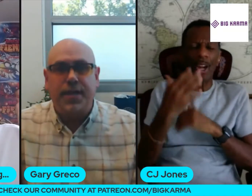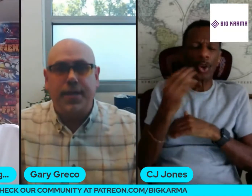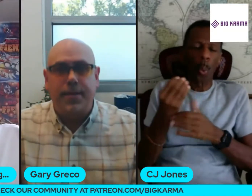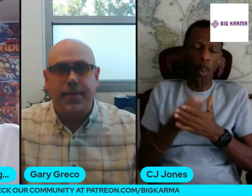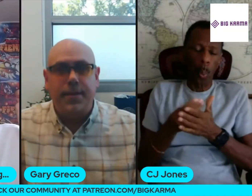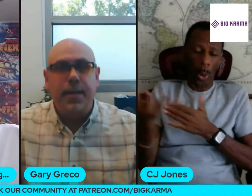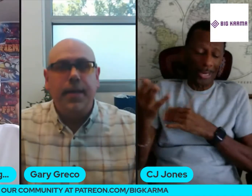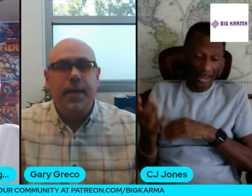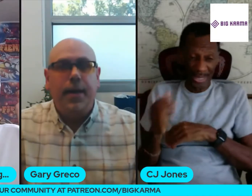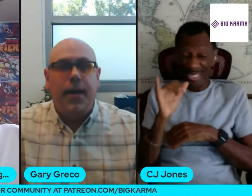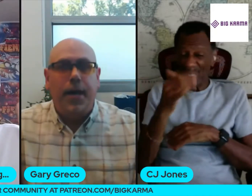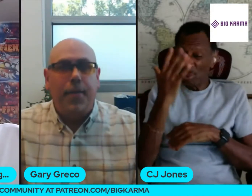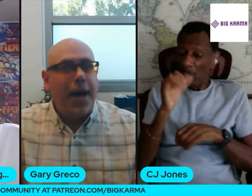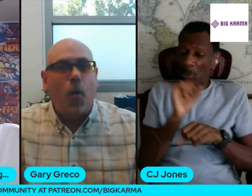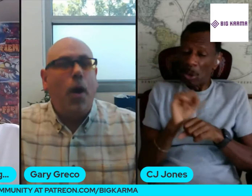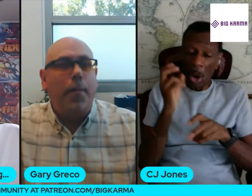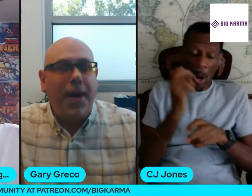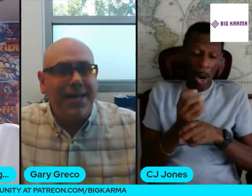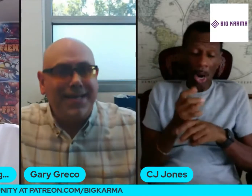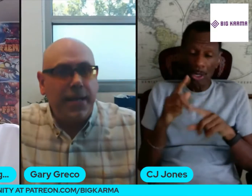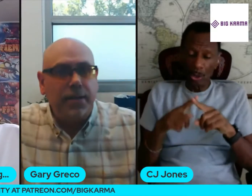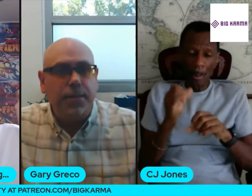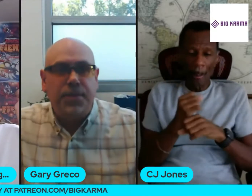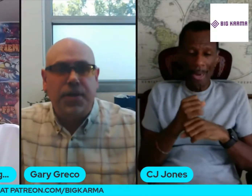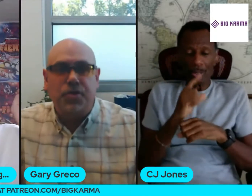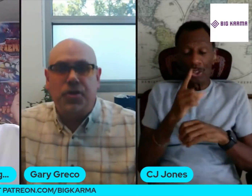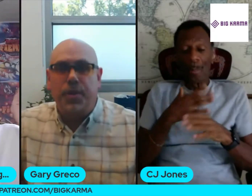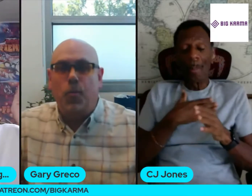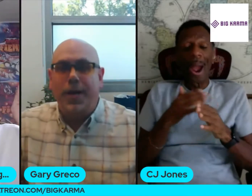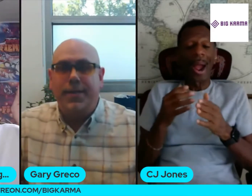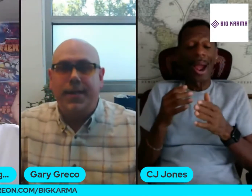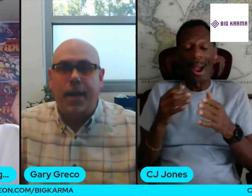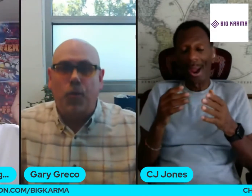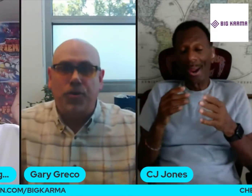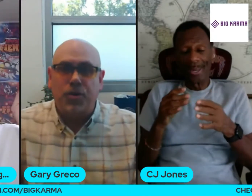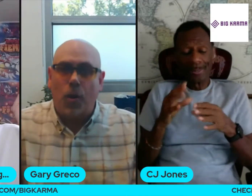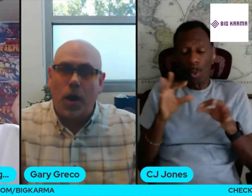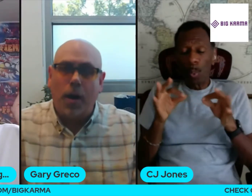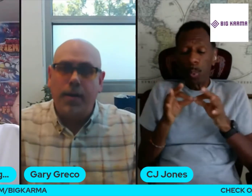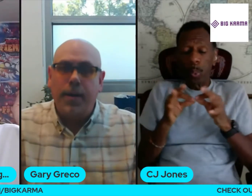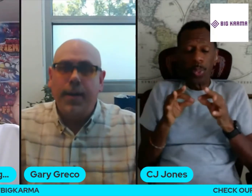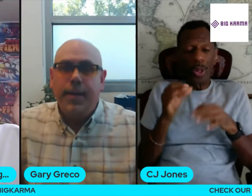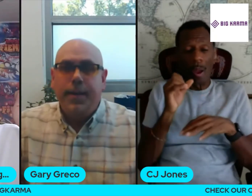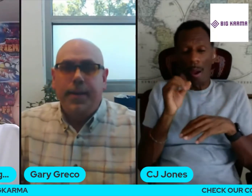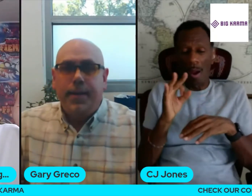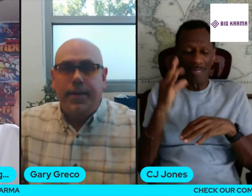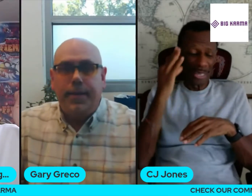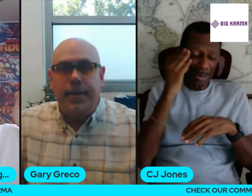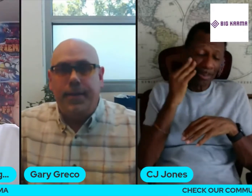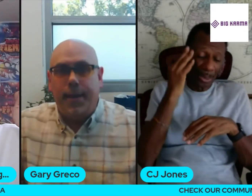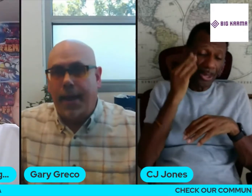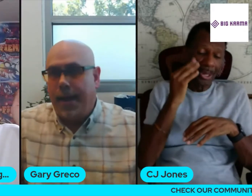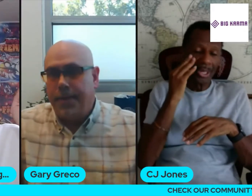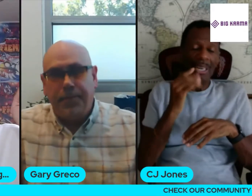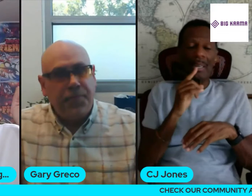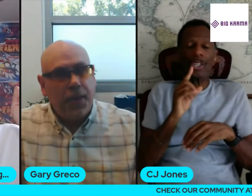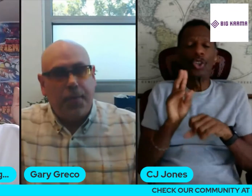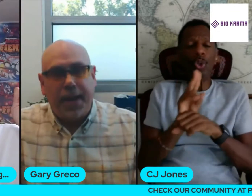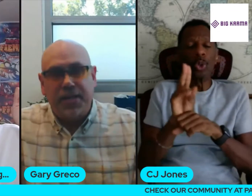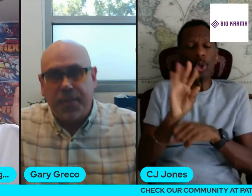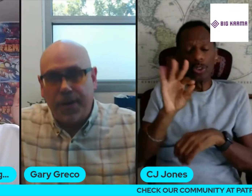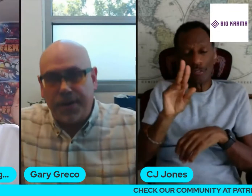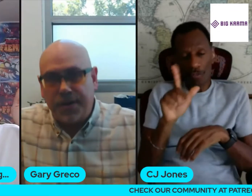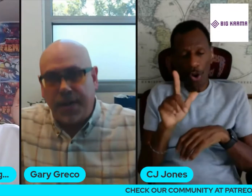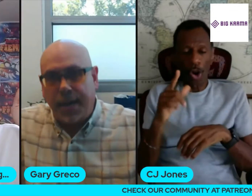and skills. I don't want my skills and potential to be wasted. I work so hard, and